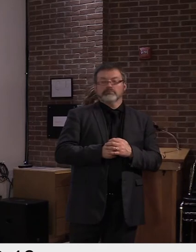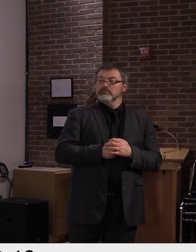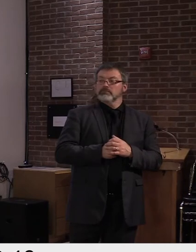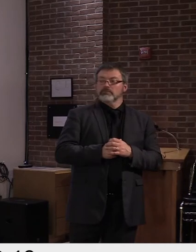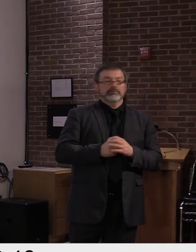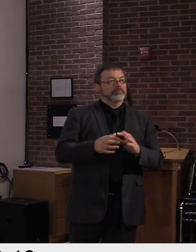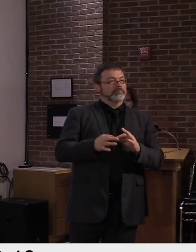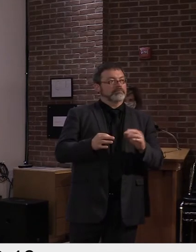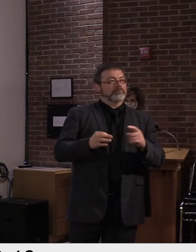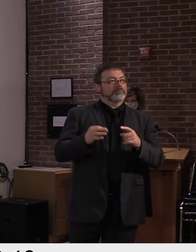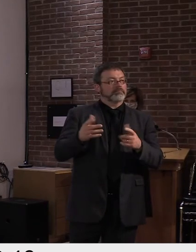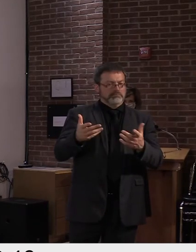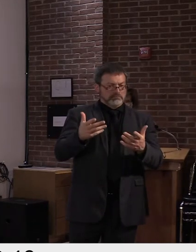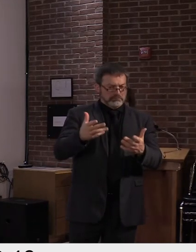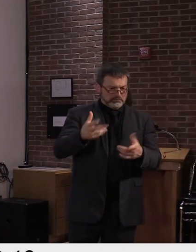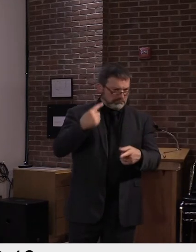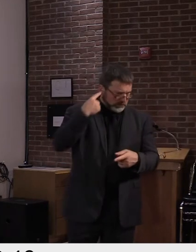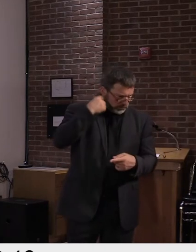Can you hear me? I can.